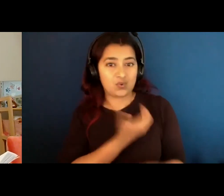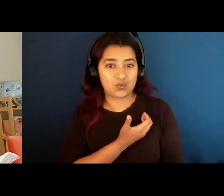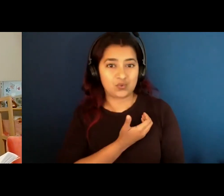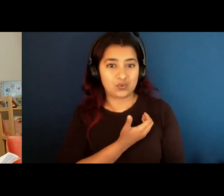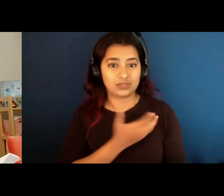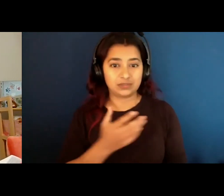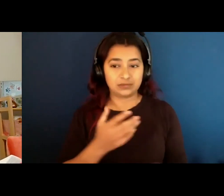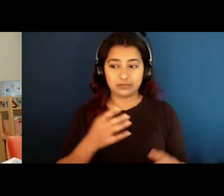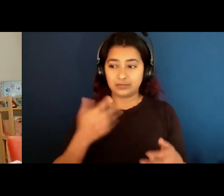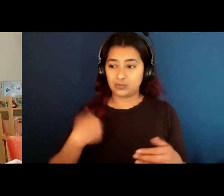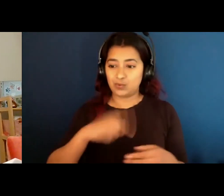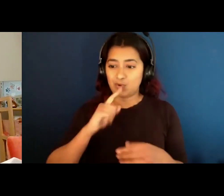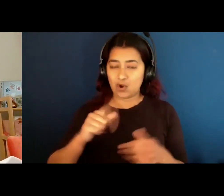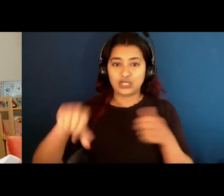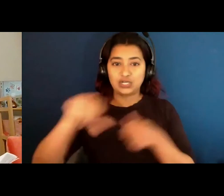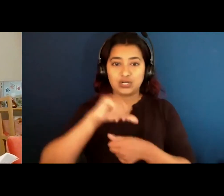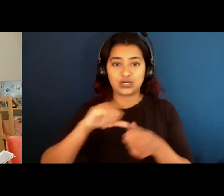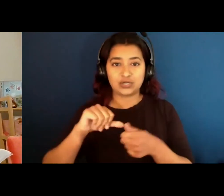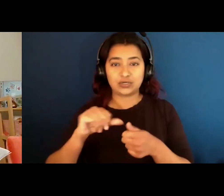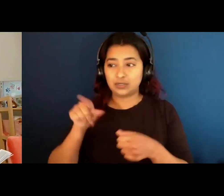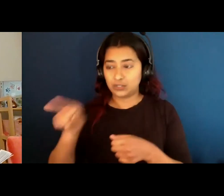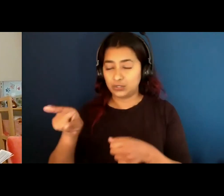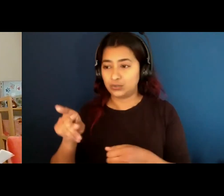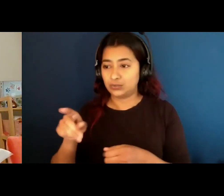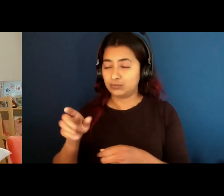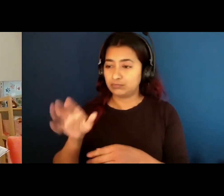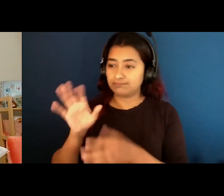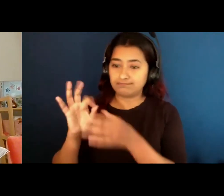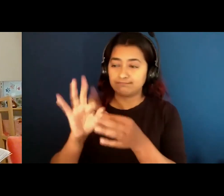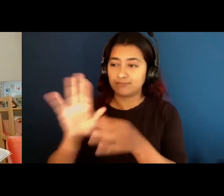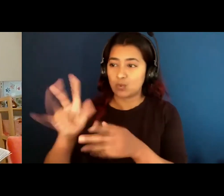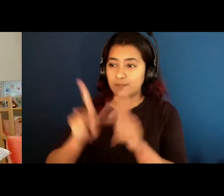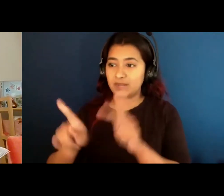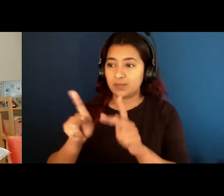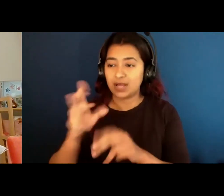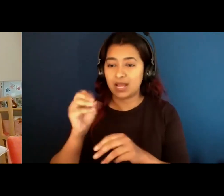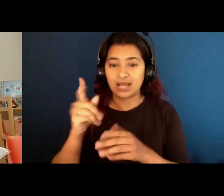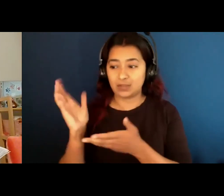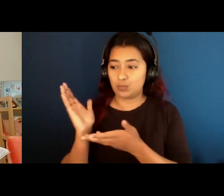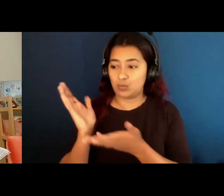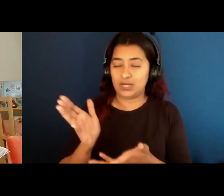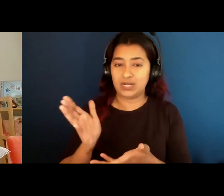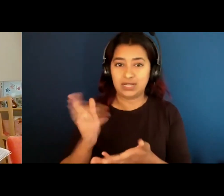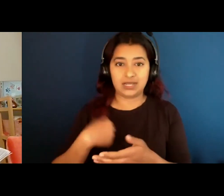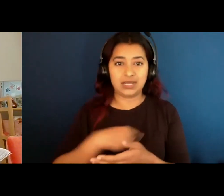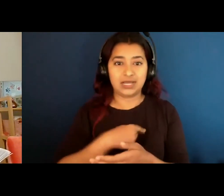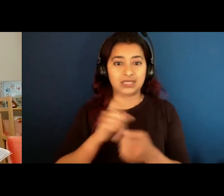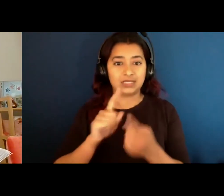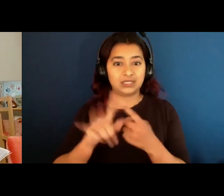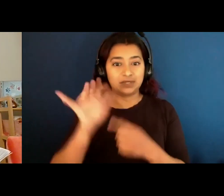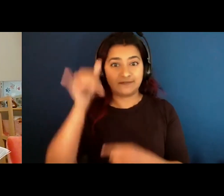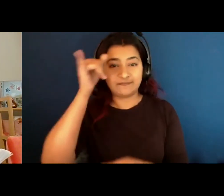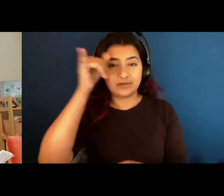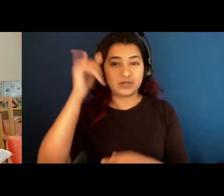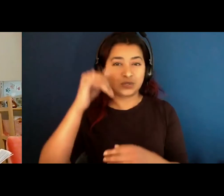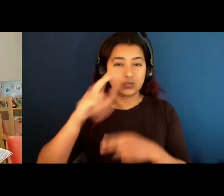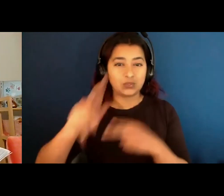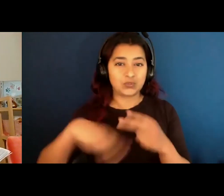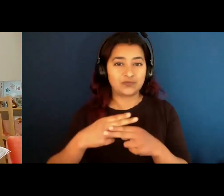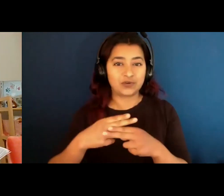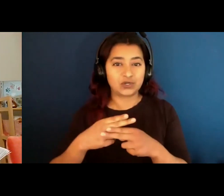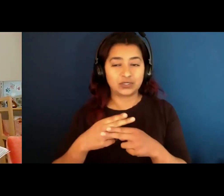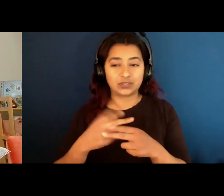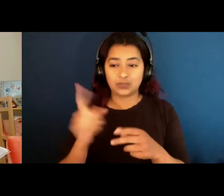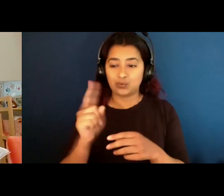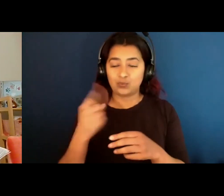each other's, in the way you were your people's, and they are bringing all of us with them into the forever universe where we are always